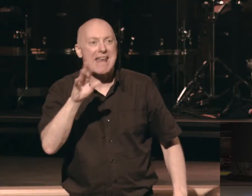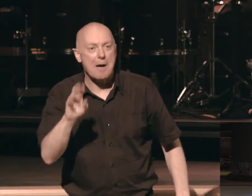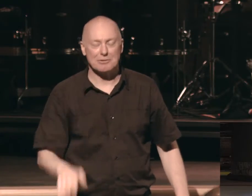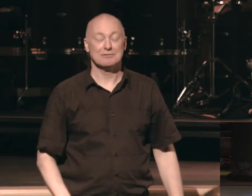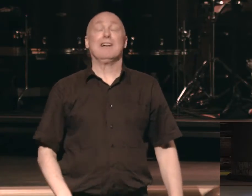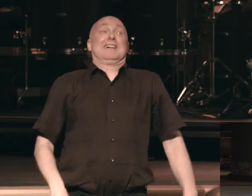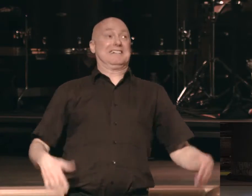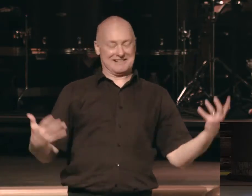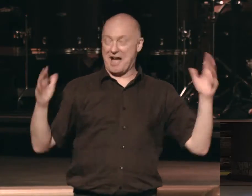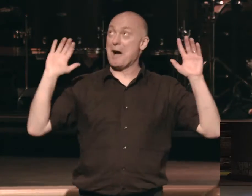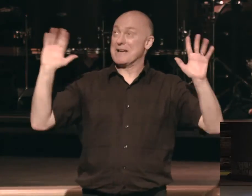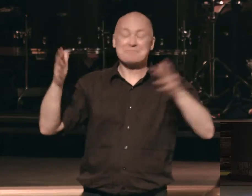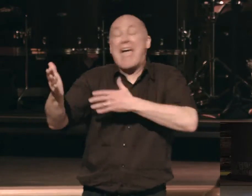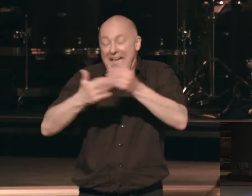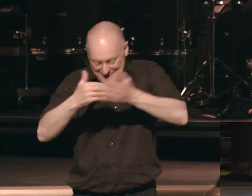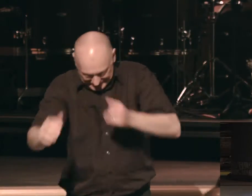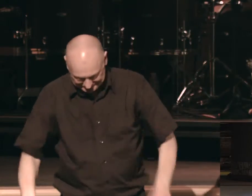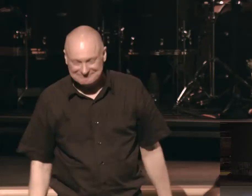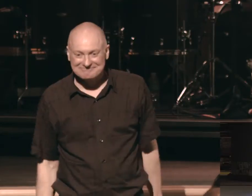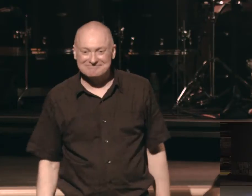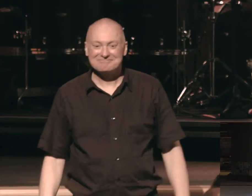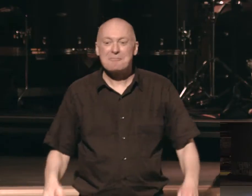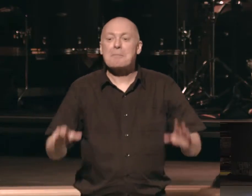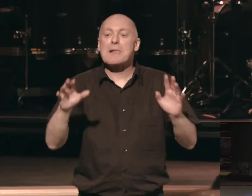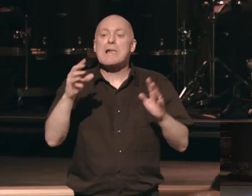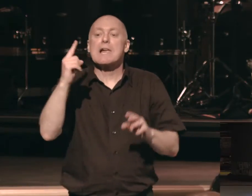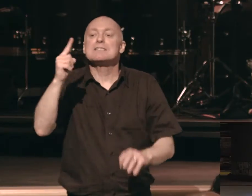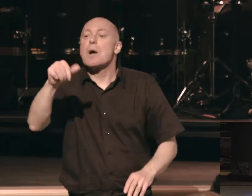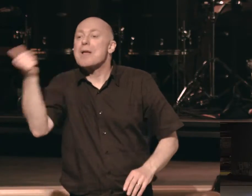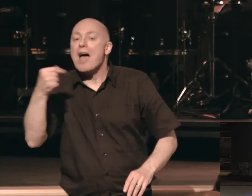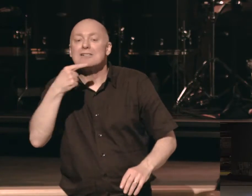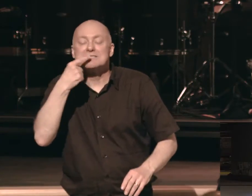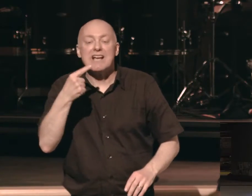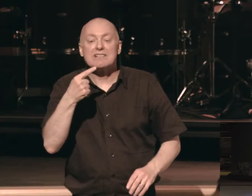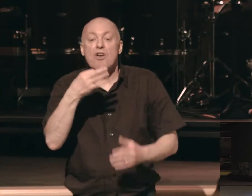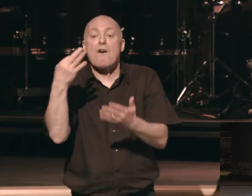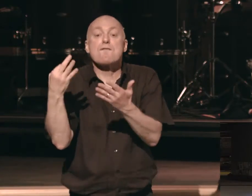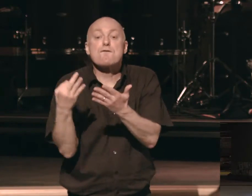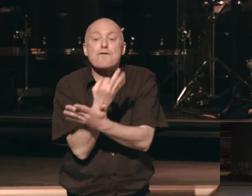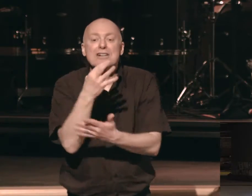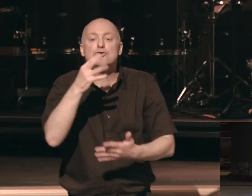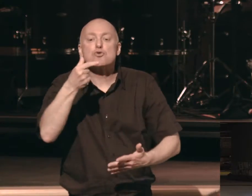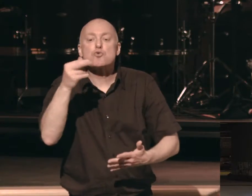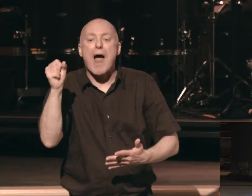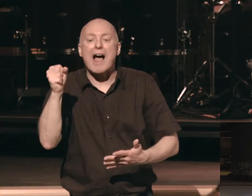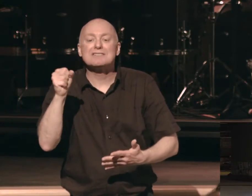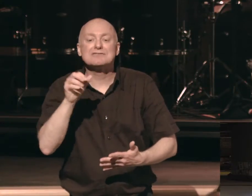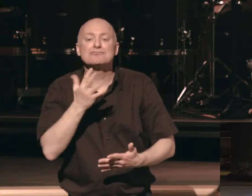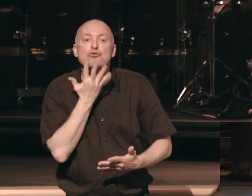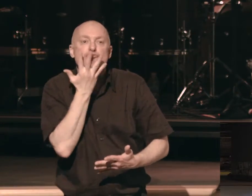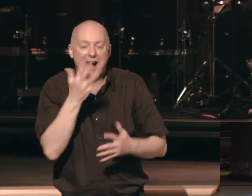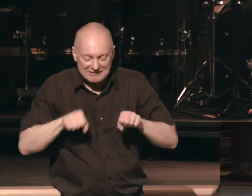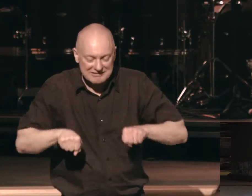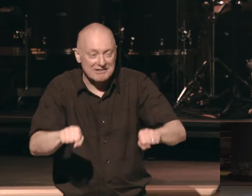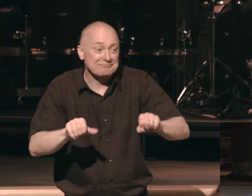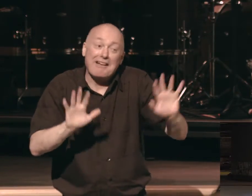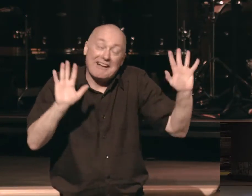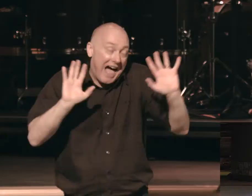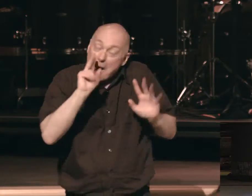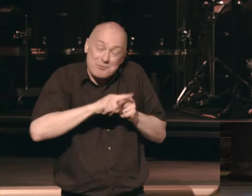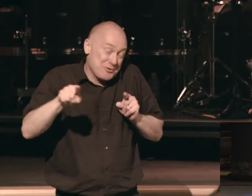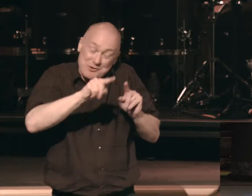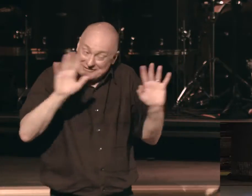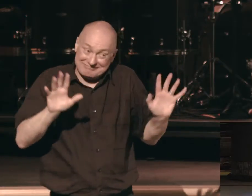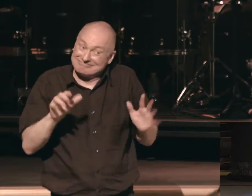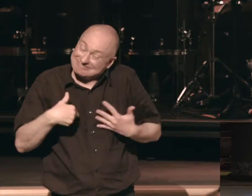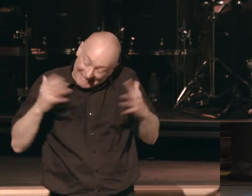that's amazing. Anyways, someone else said fresh cut grass. To each his own. Yeah, not